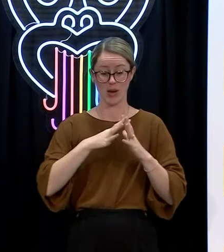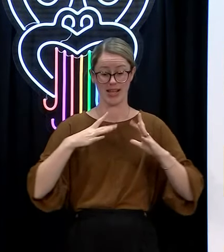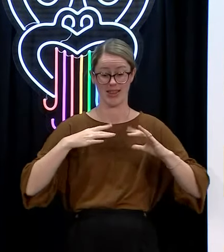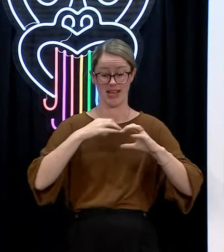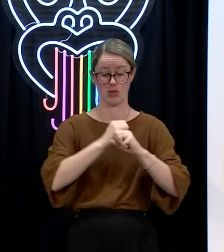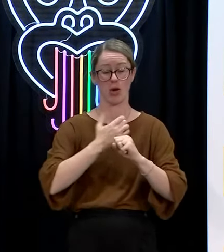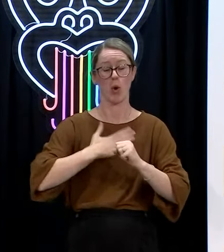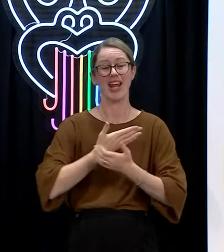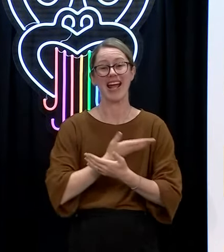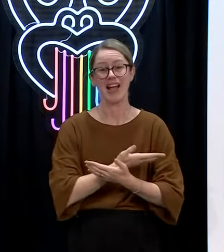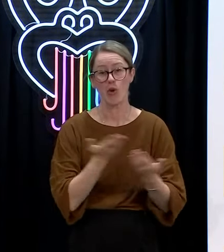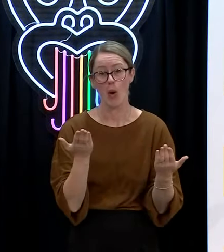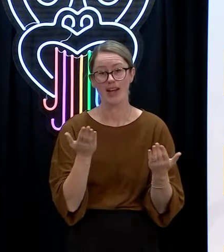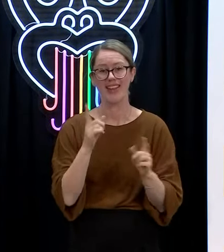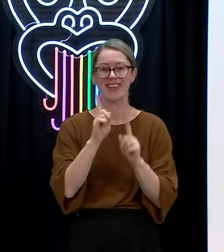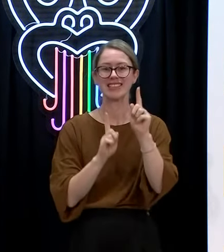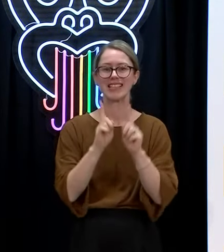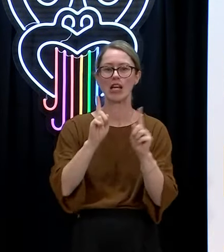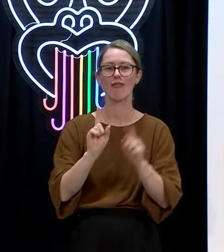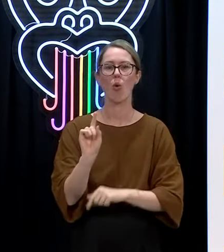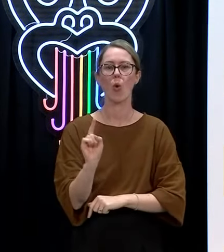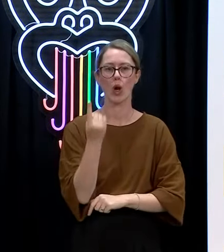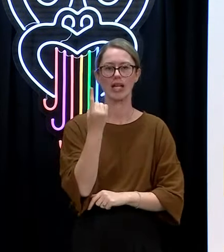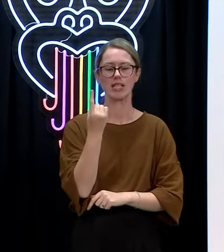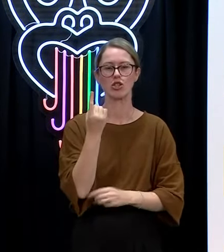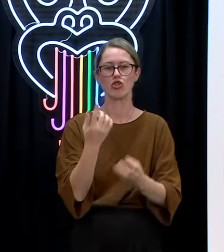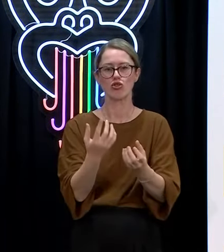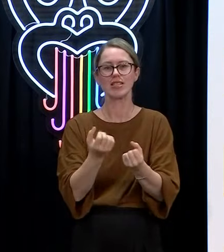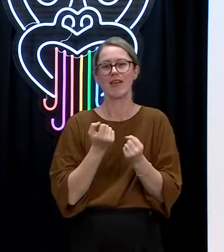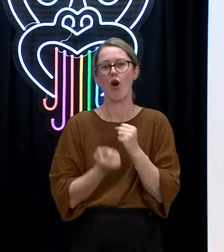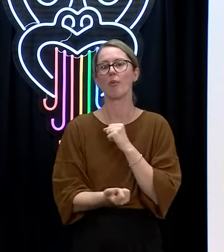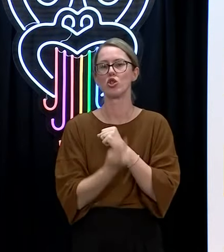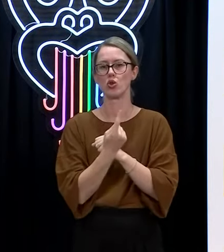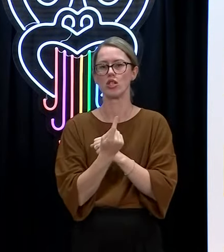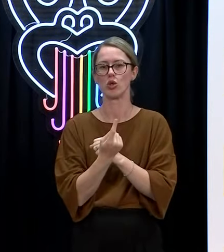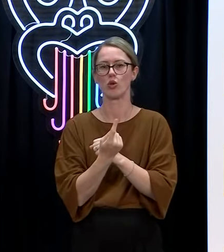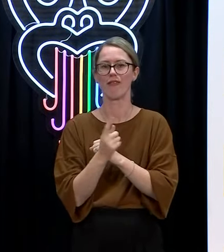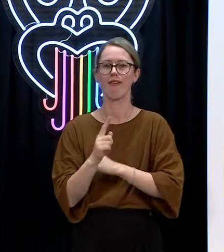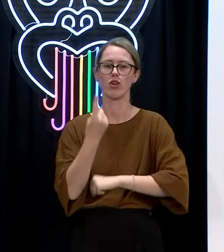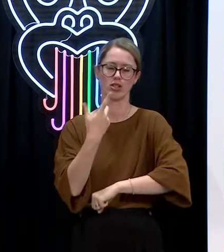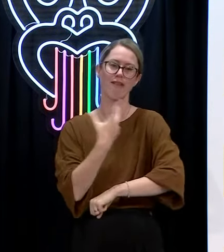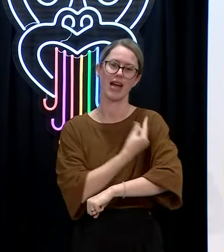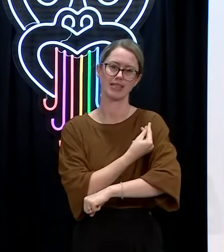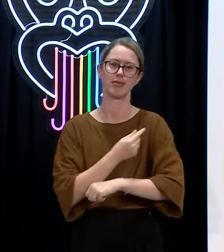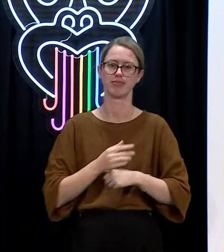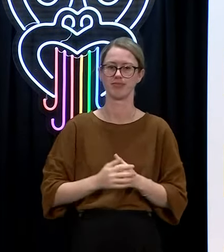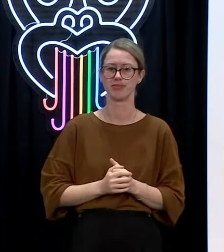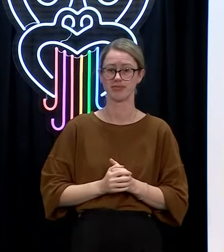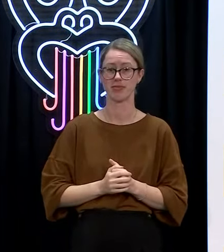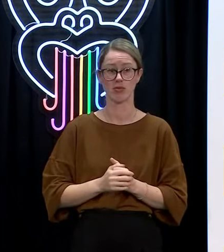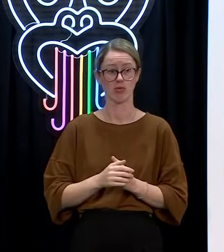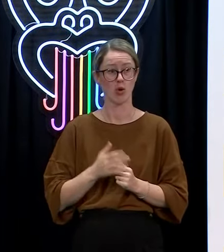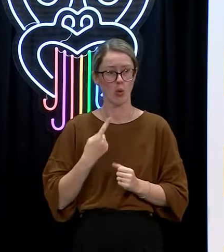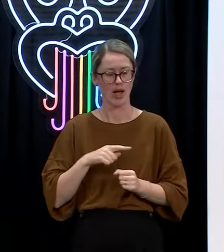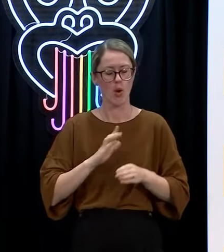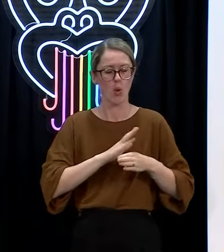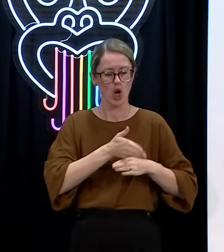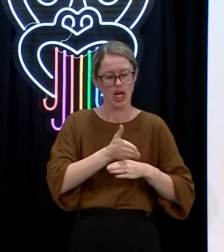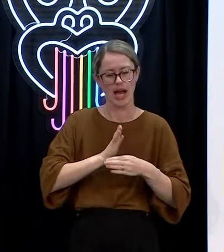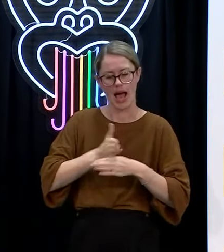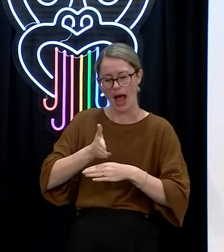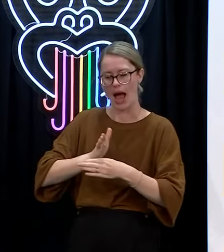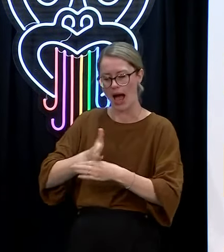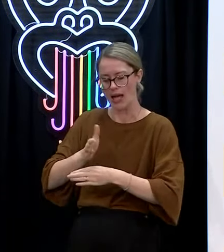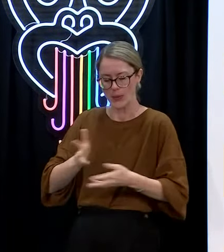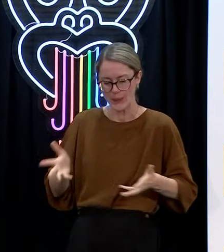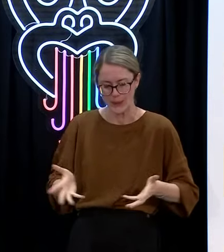want everyone across metropolitan Auckland to have had the opportunity to have had their first dose. And we are making every effort